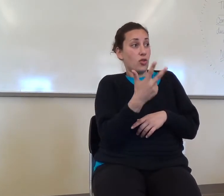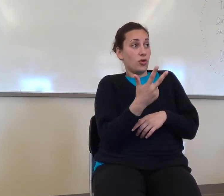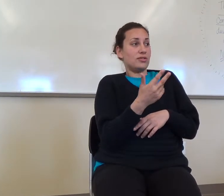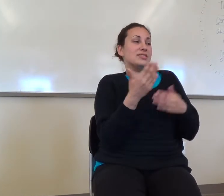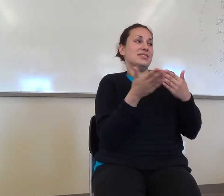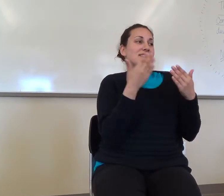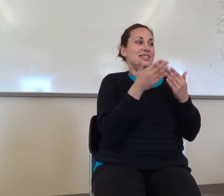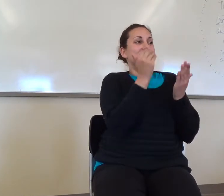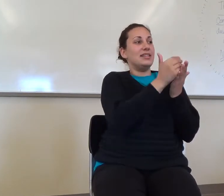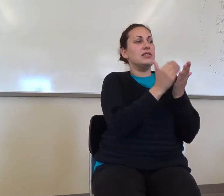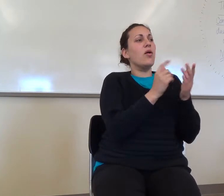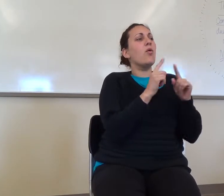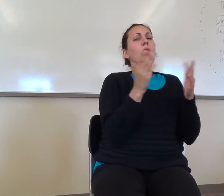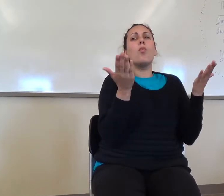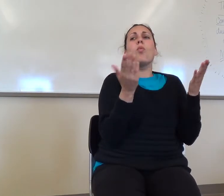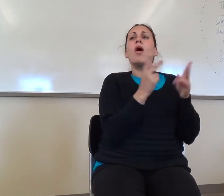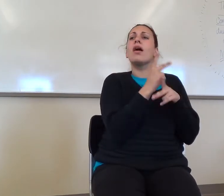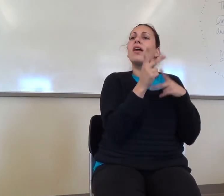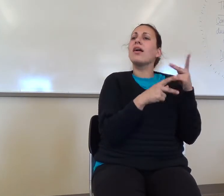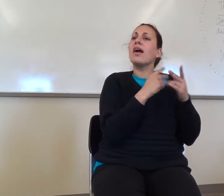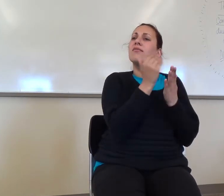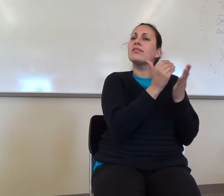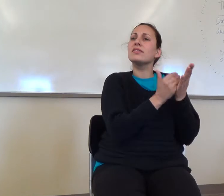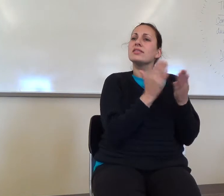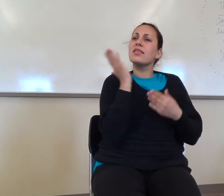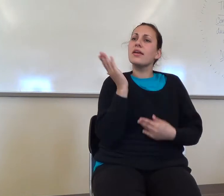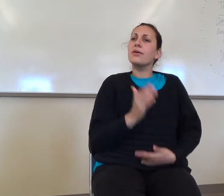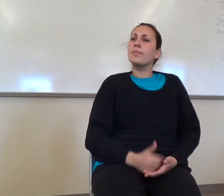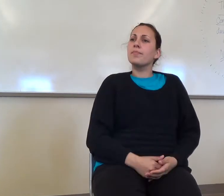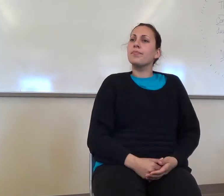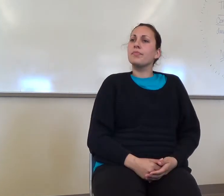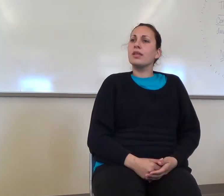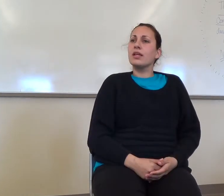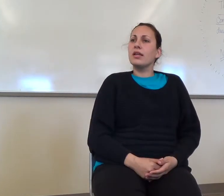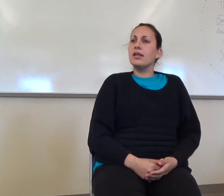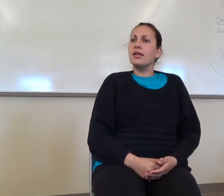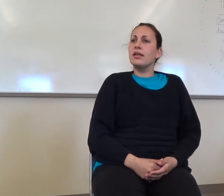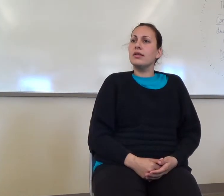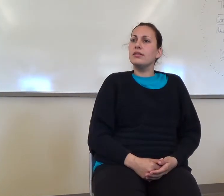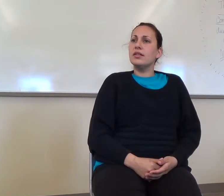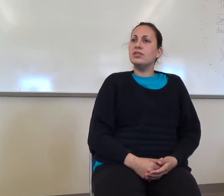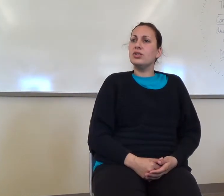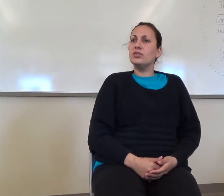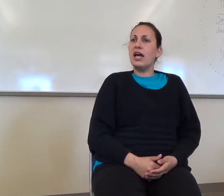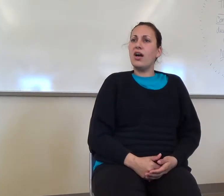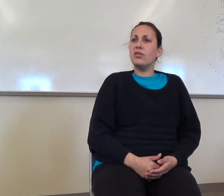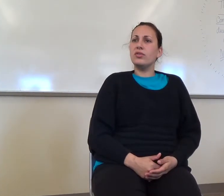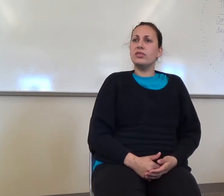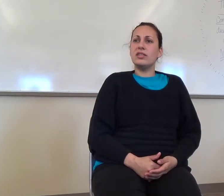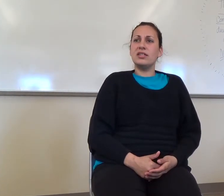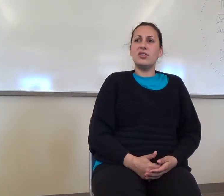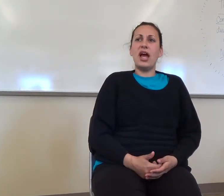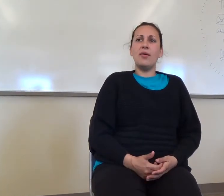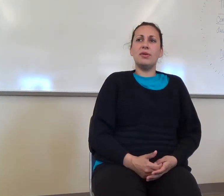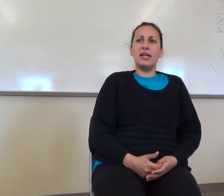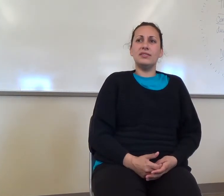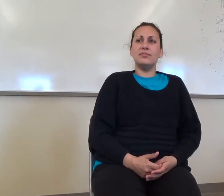What type of list is it? It's a process. Yeah. It shows how things are happening.